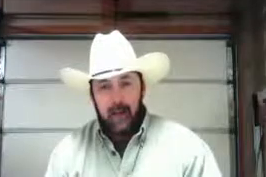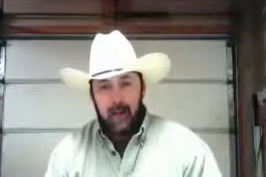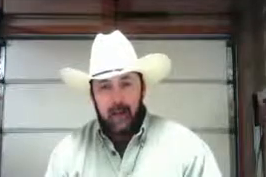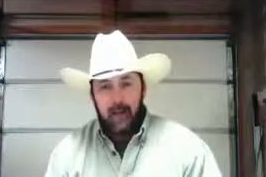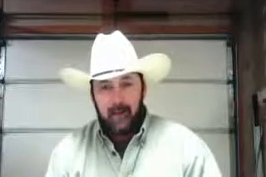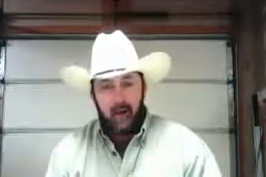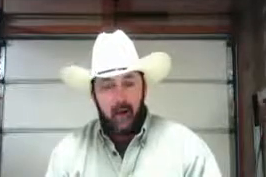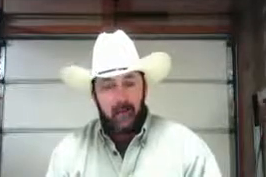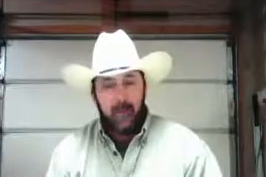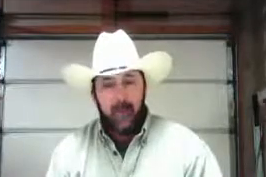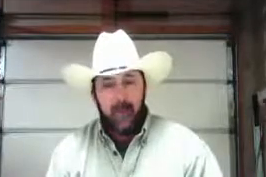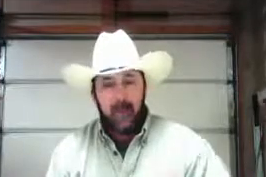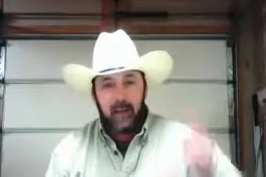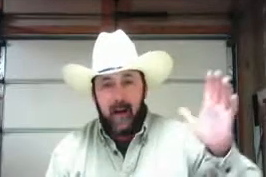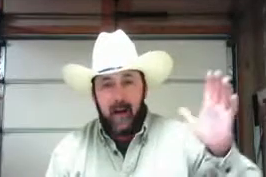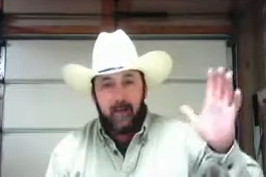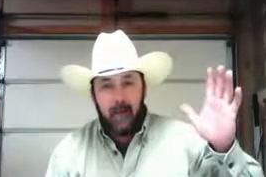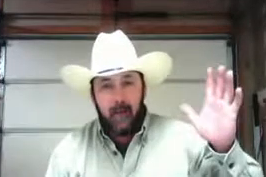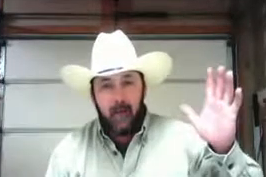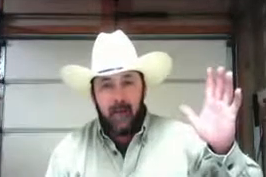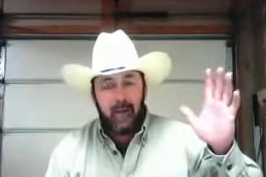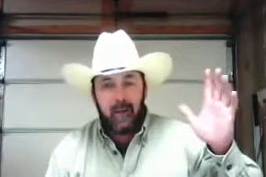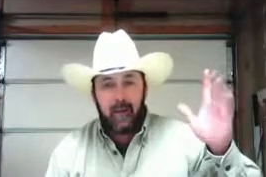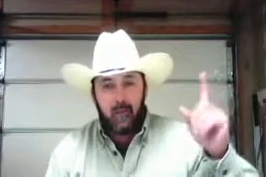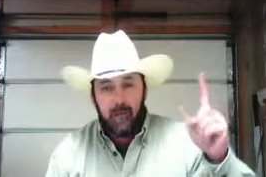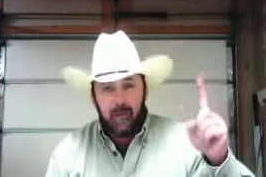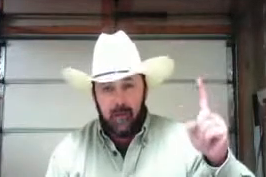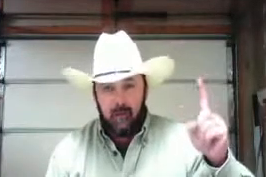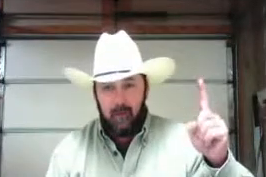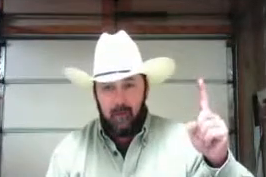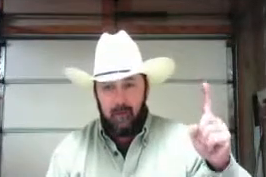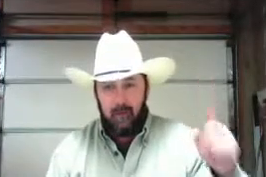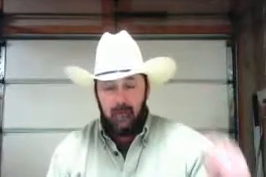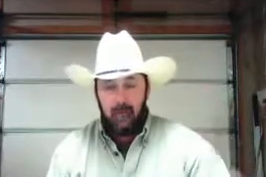that End Time Watchmen couldn't fake this crap and come up with it. This is the real deal.